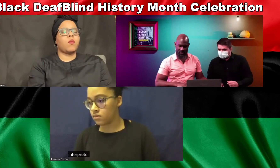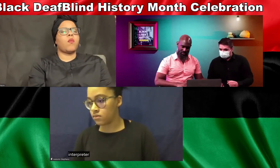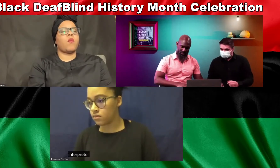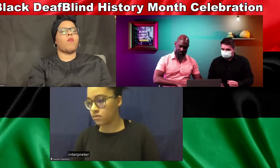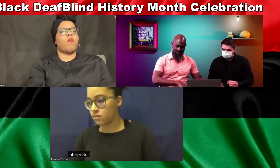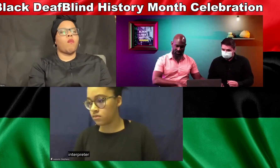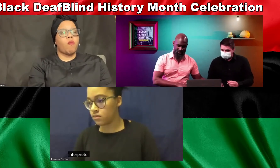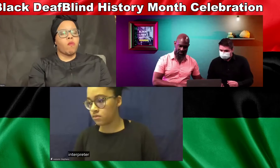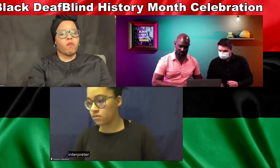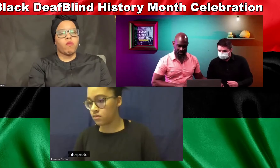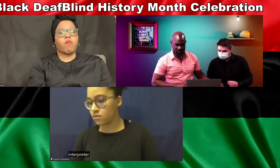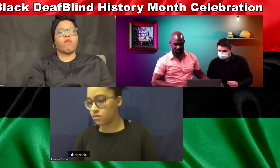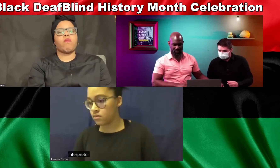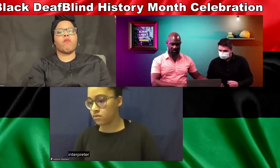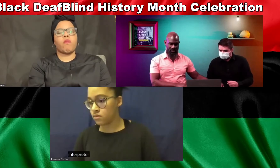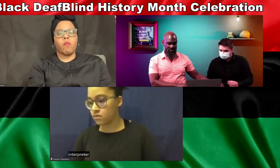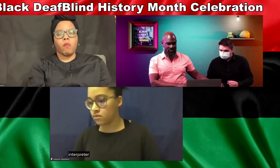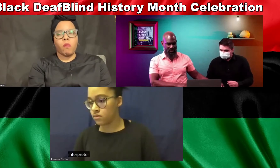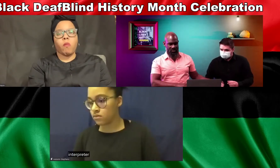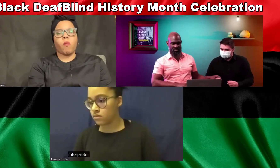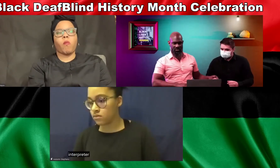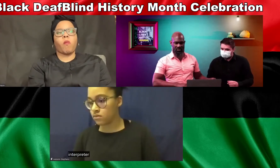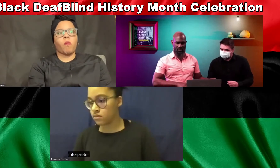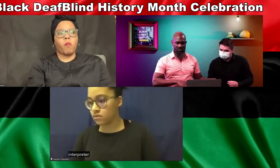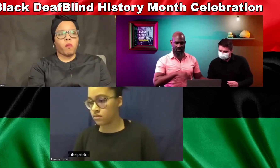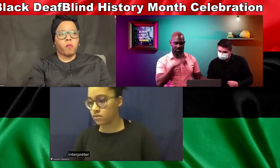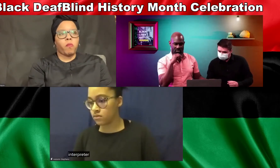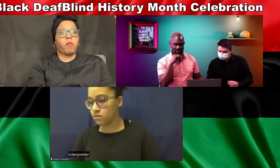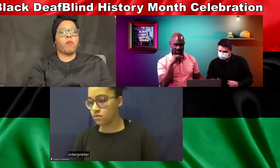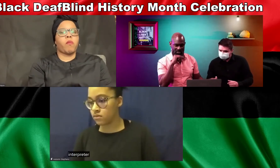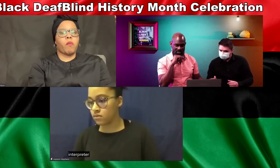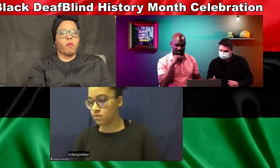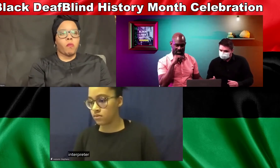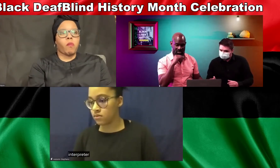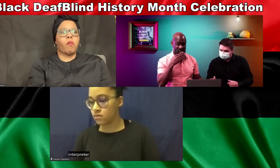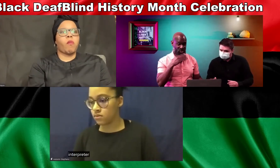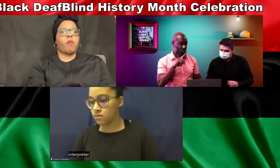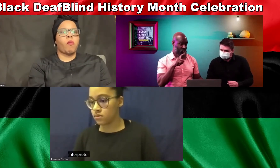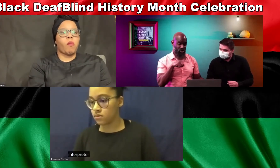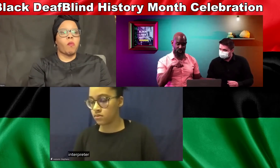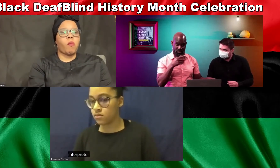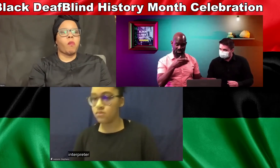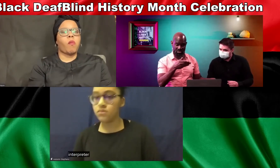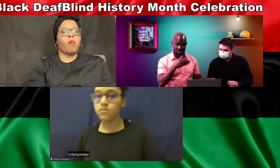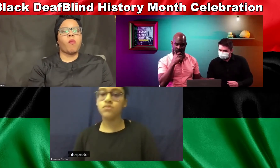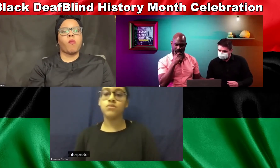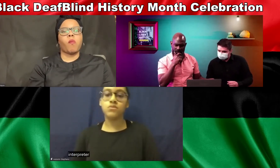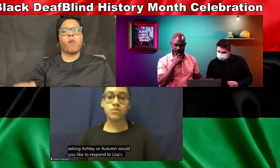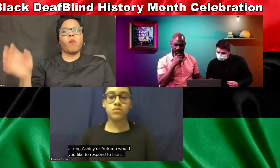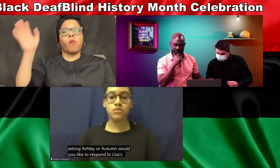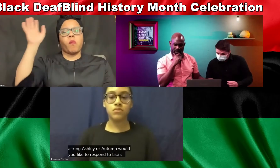Coco's asking, Ashley or Autumn, would you like to respond to Lisa's questions?